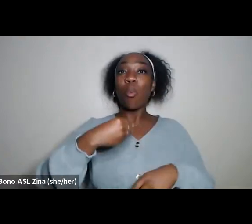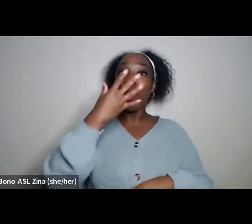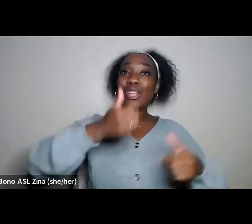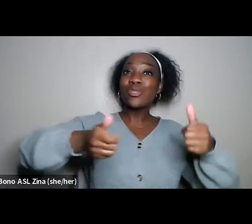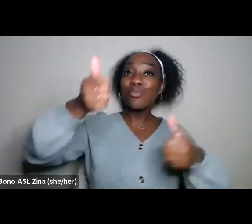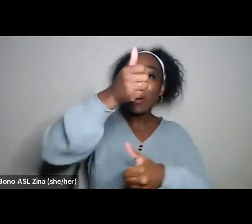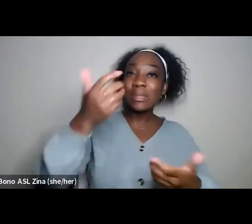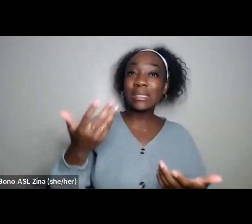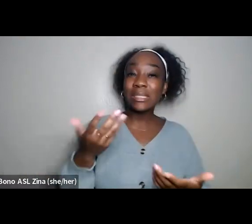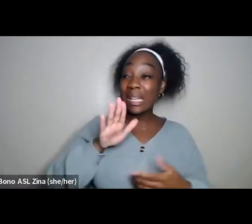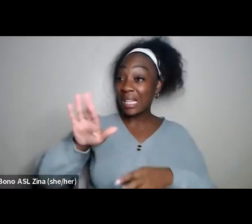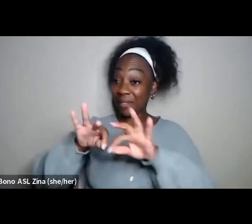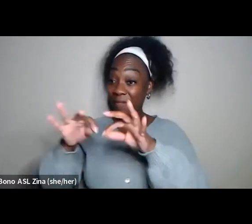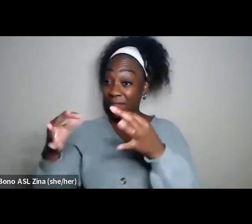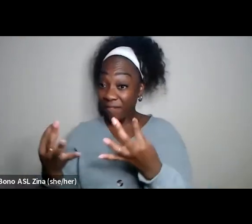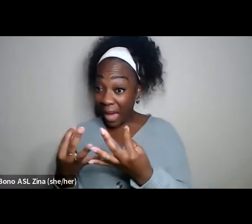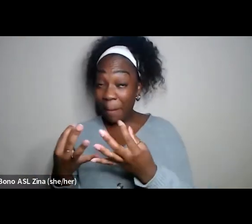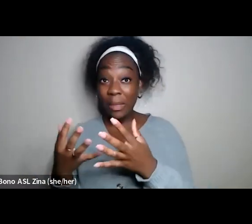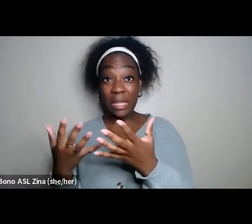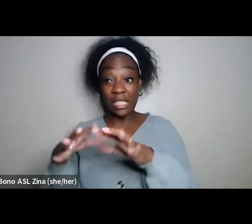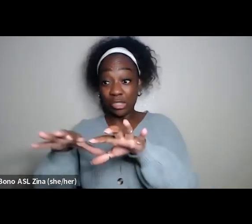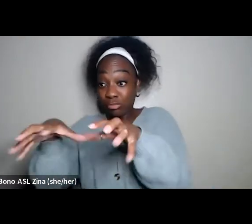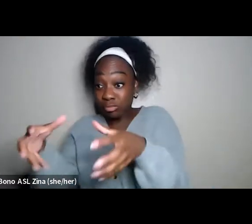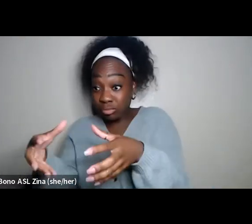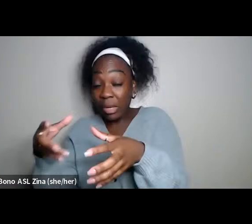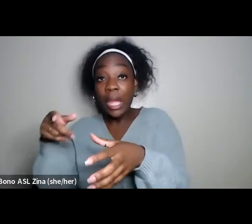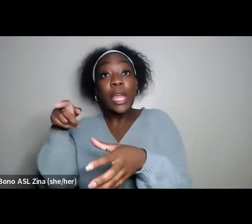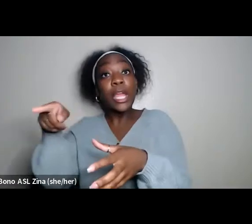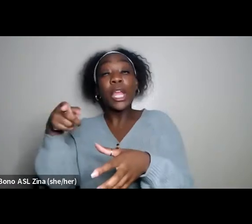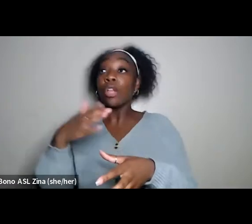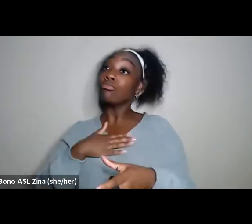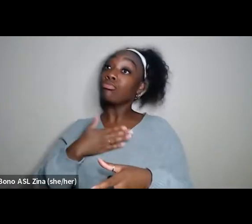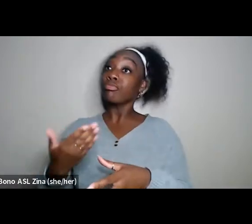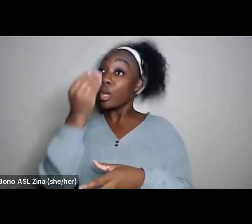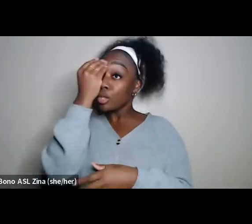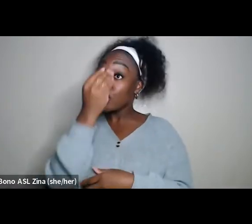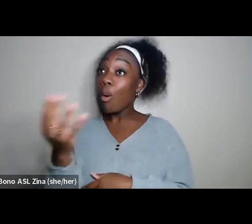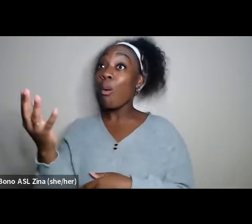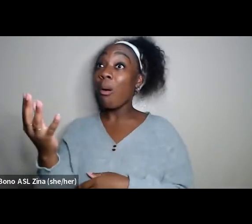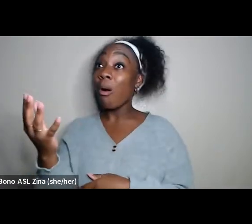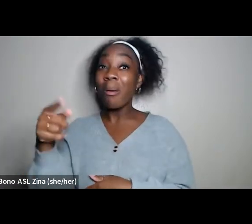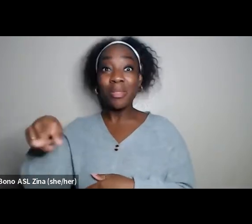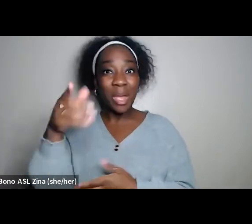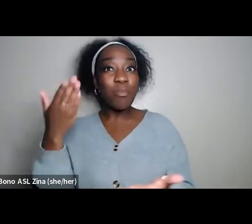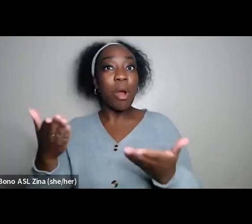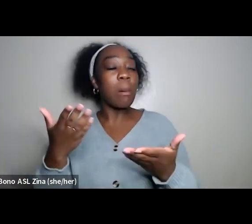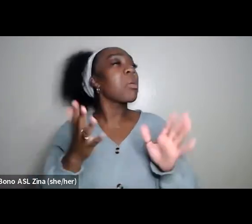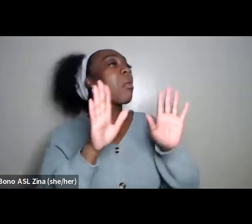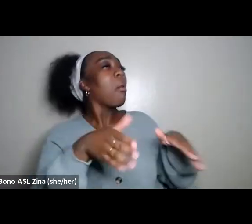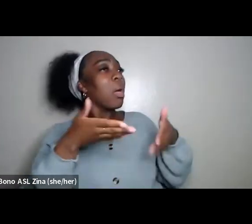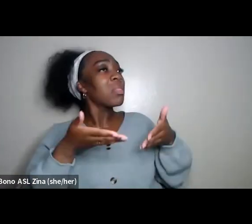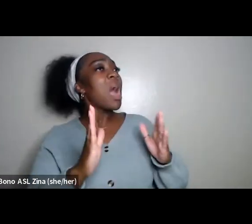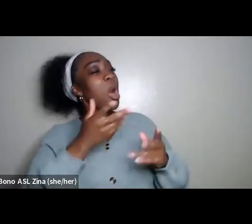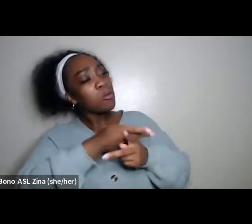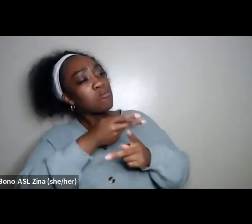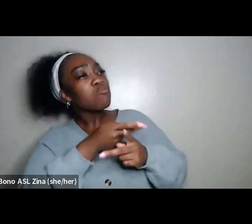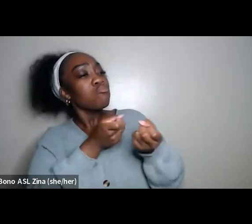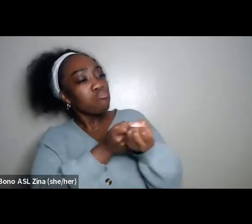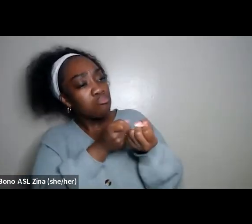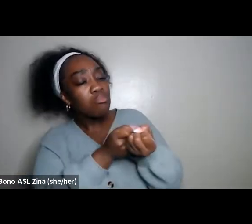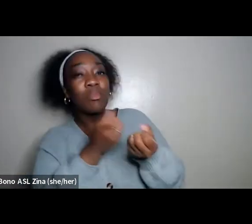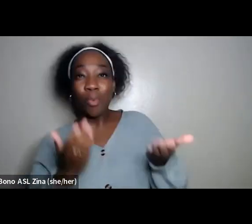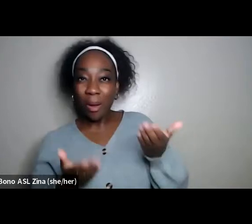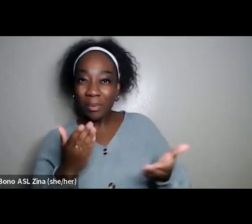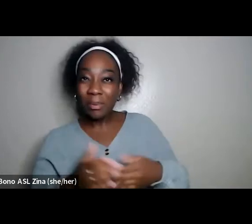structure, where he told on himself and they probably nurtured his white supremacy, right?